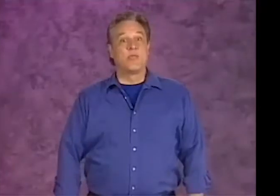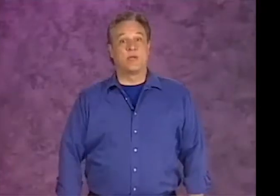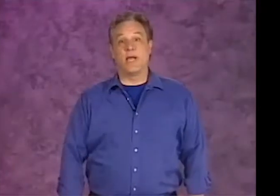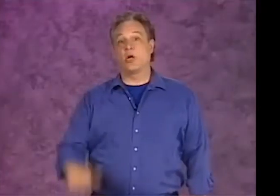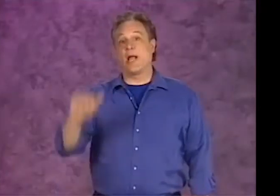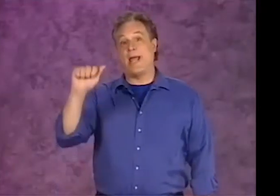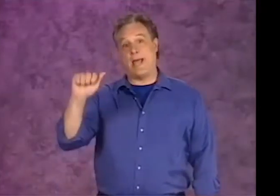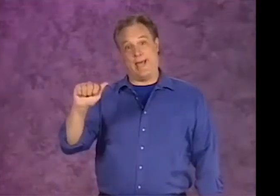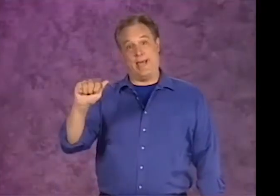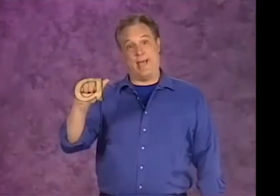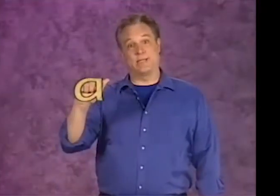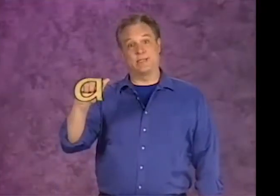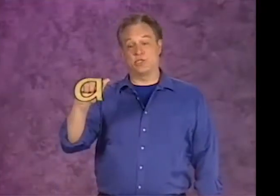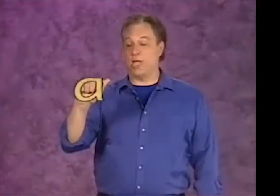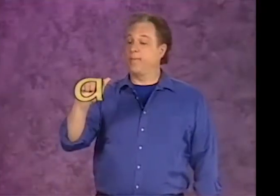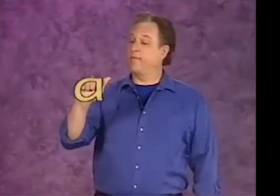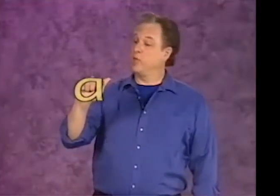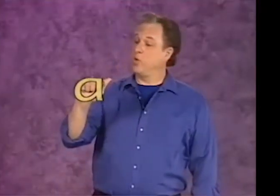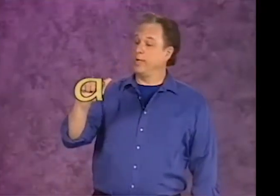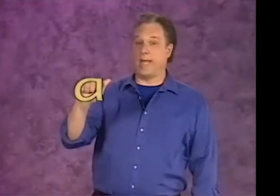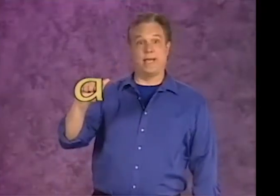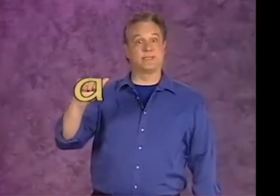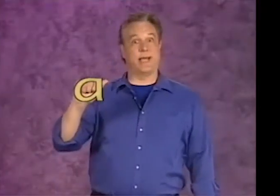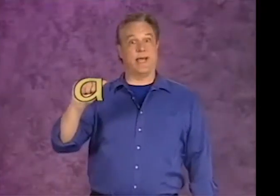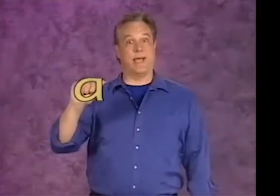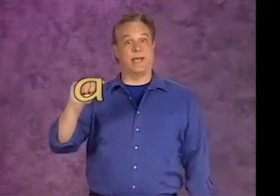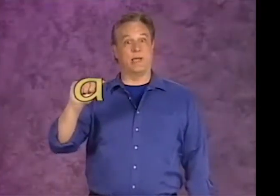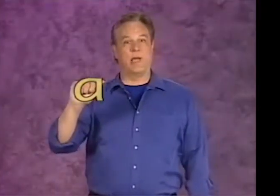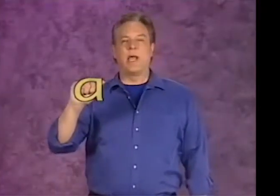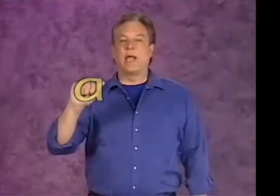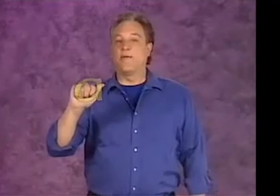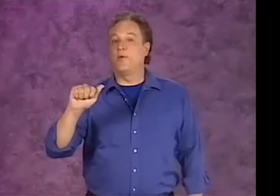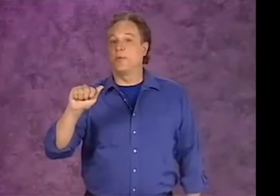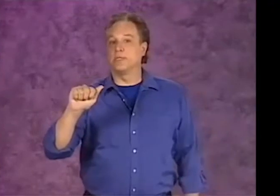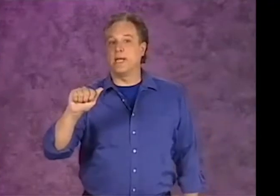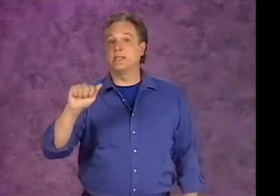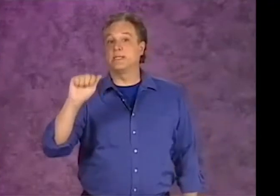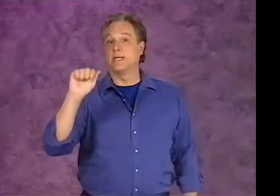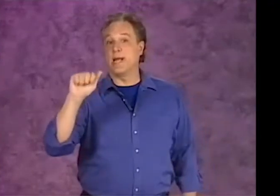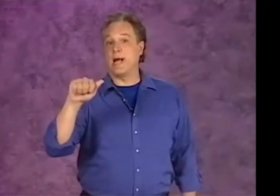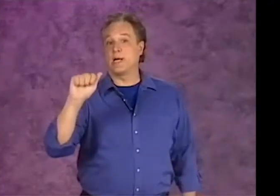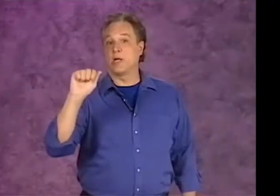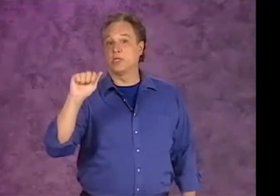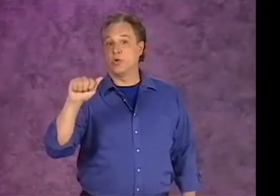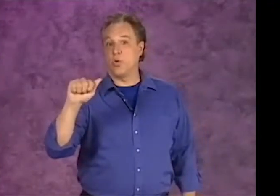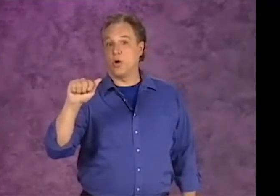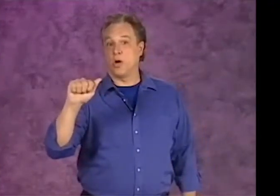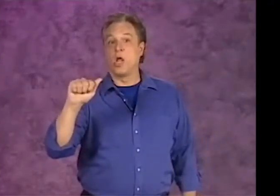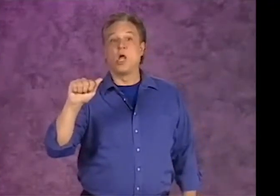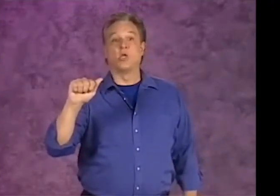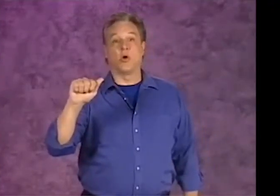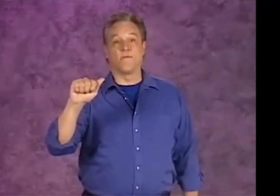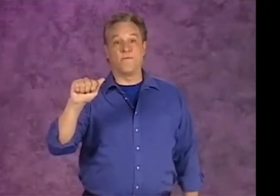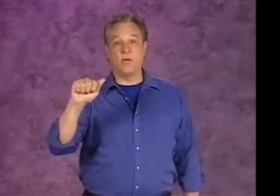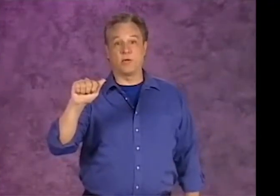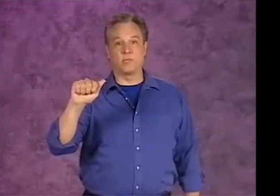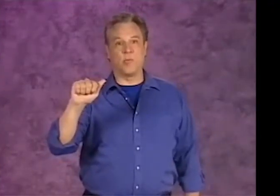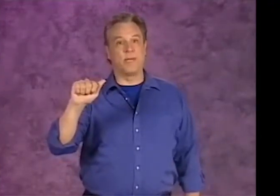The letter A has the shape of a lowercase a. If you pretend to knock on a door, your fingers will be